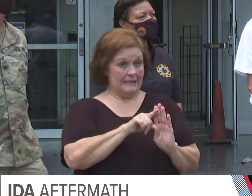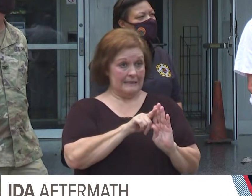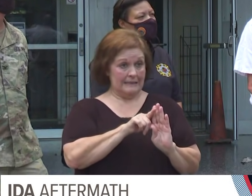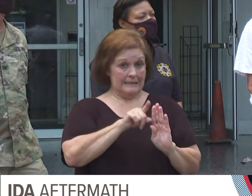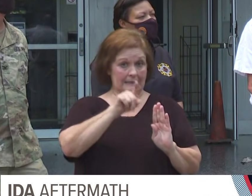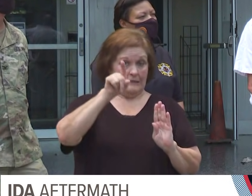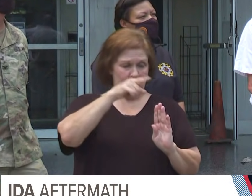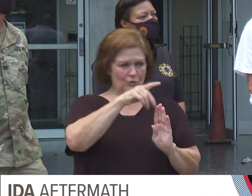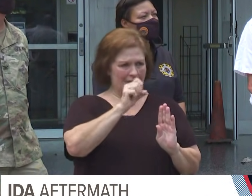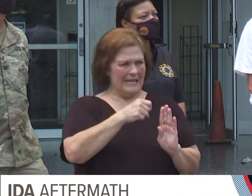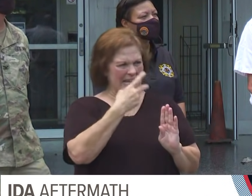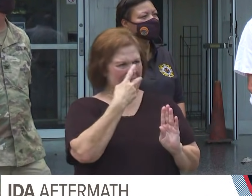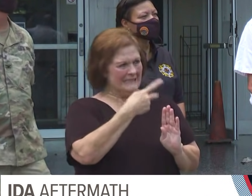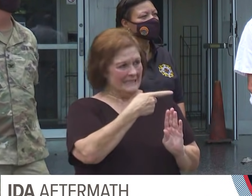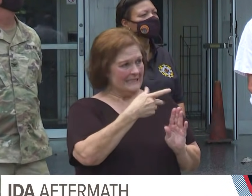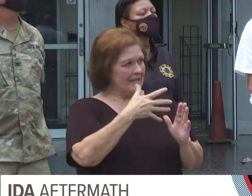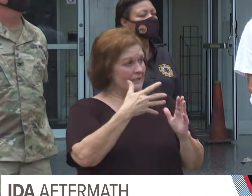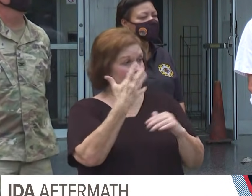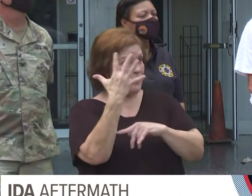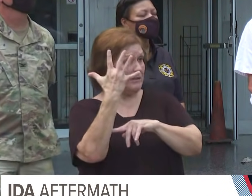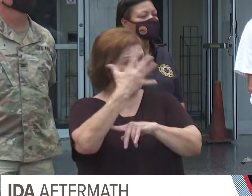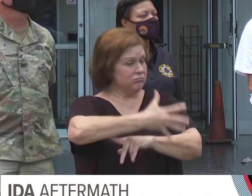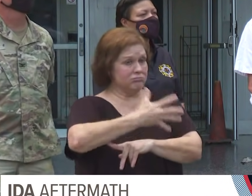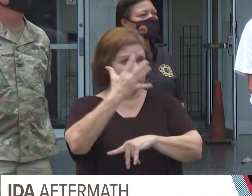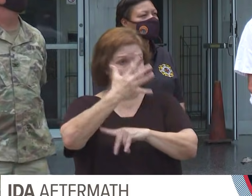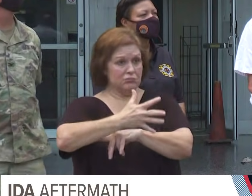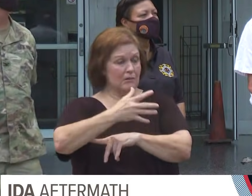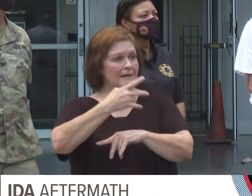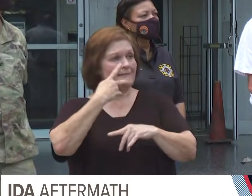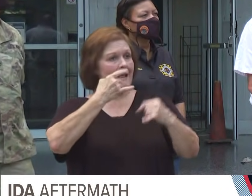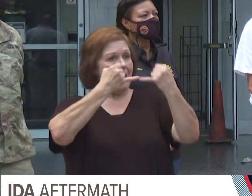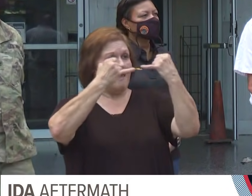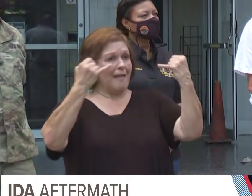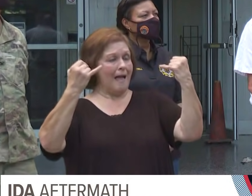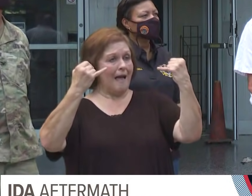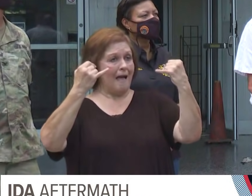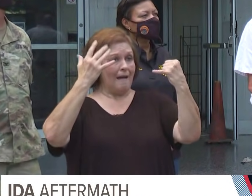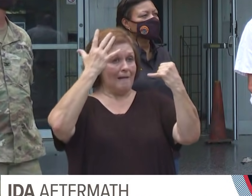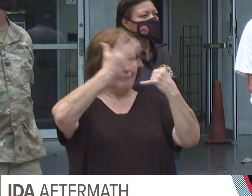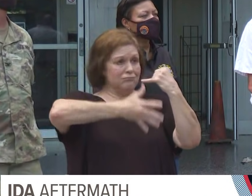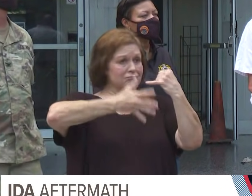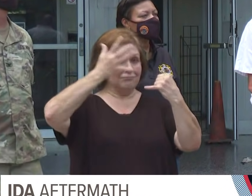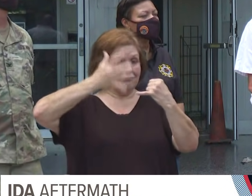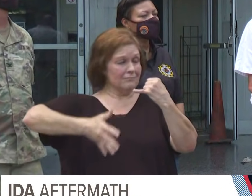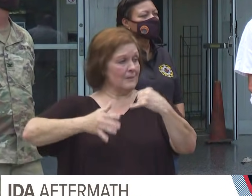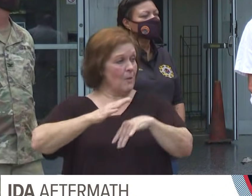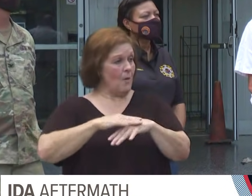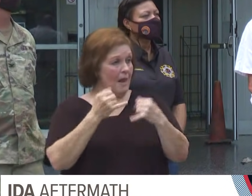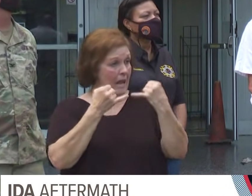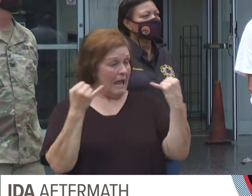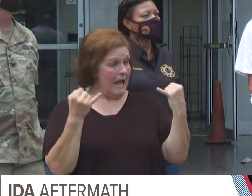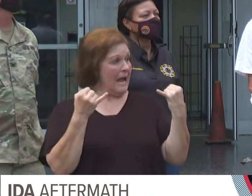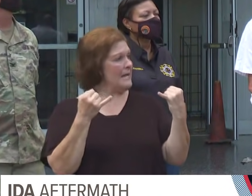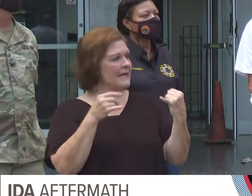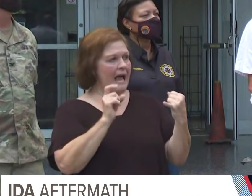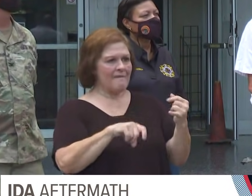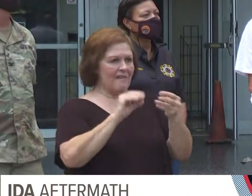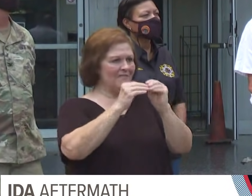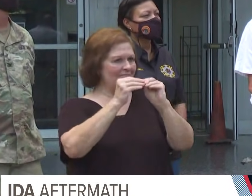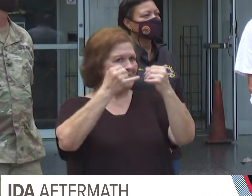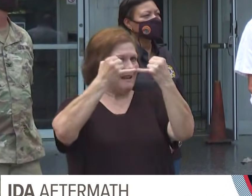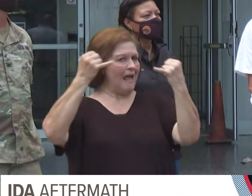this throughout the city driving around, there's a lot of trees down that are connected to distribution lines. Those have to be